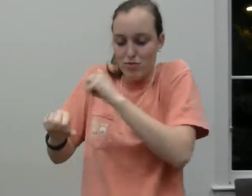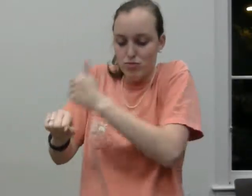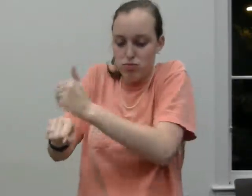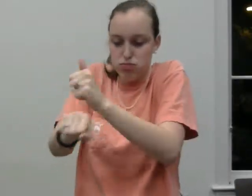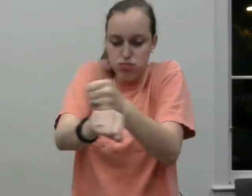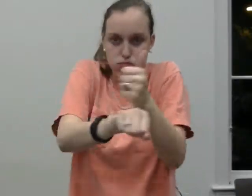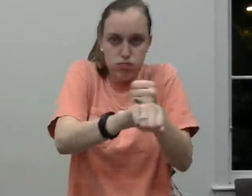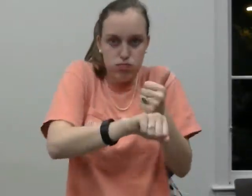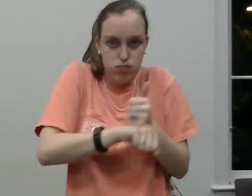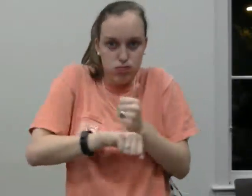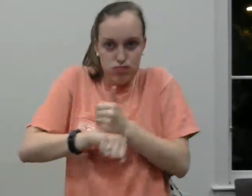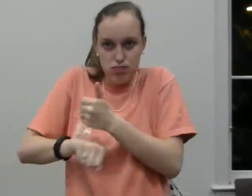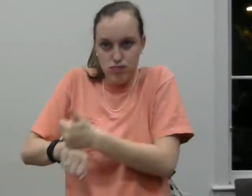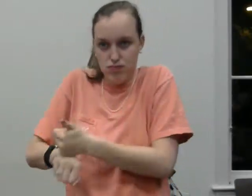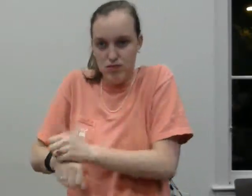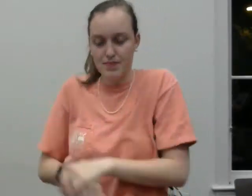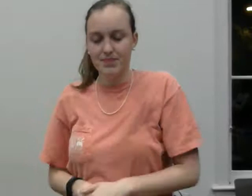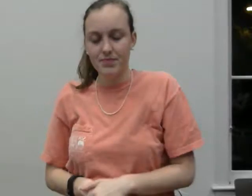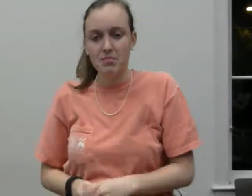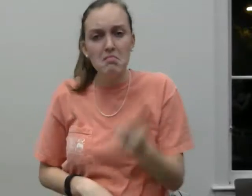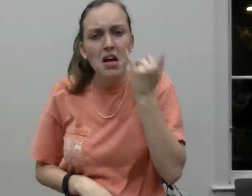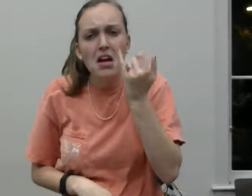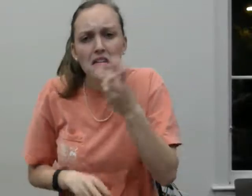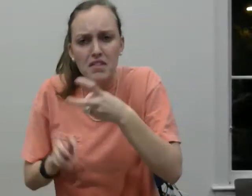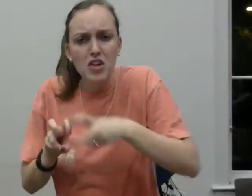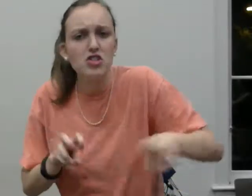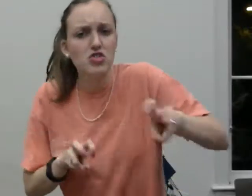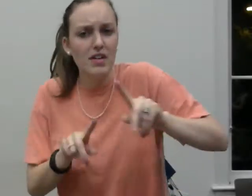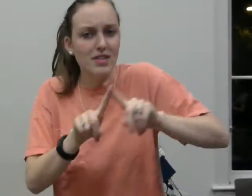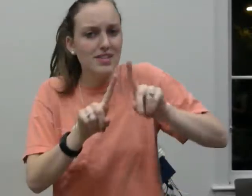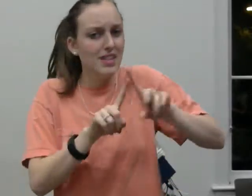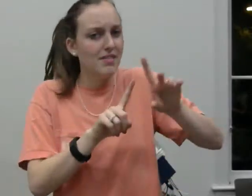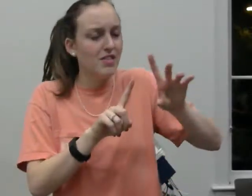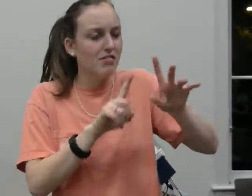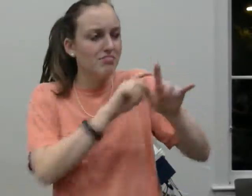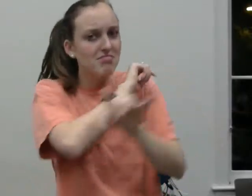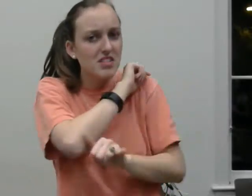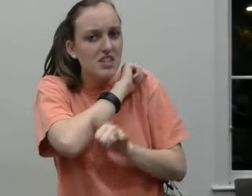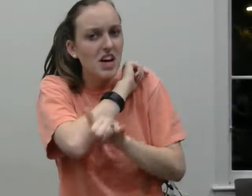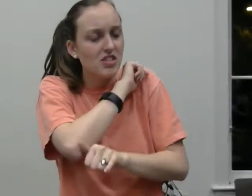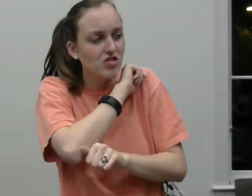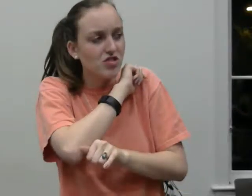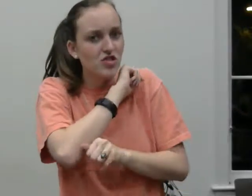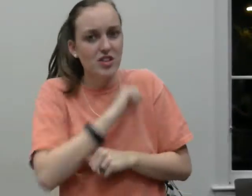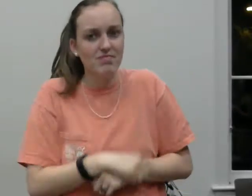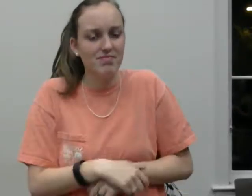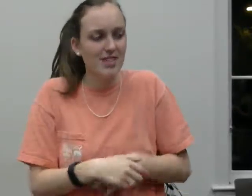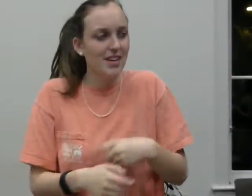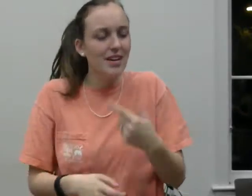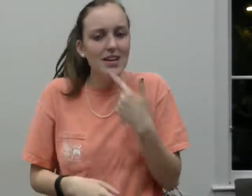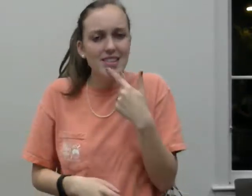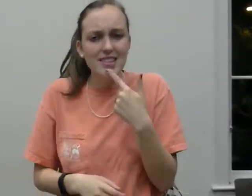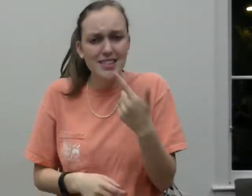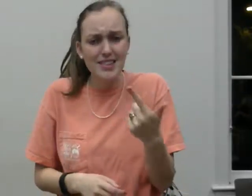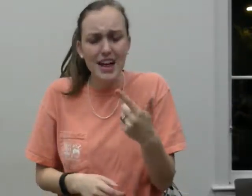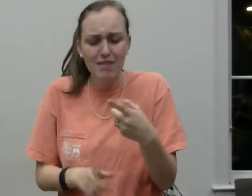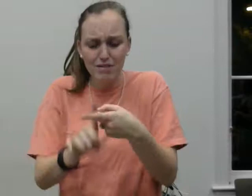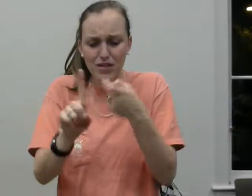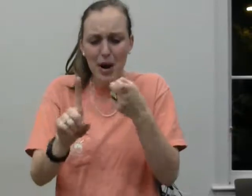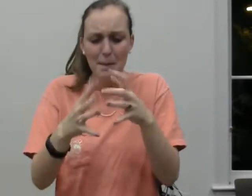Today, if you ask somebody, if you travel to a different country, people say, where are you from? You'll say, most likely you'll say, I'm from America, I'm from the United States. You won't say, I'm from